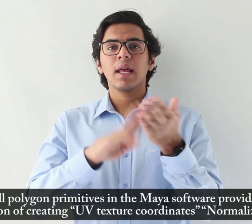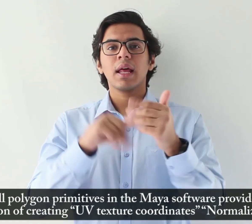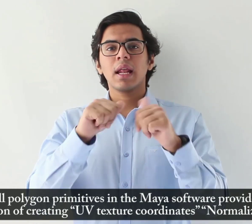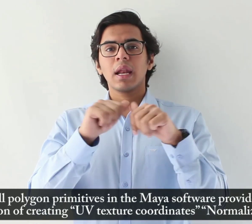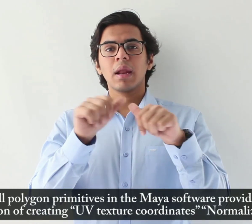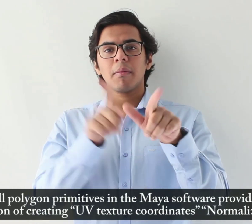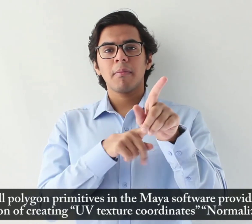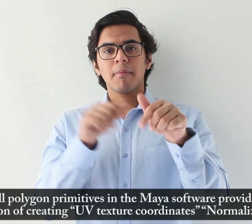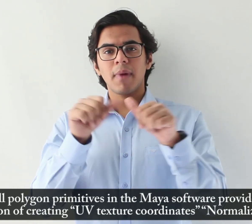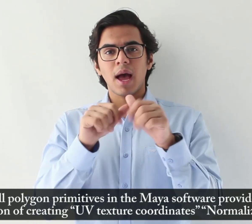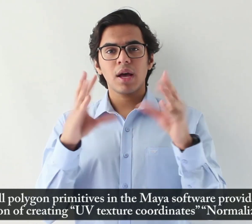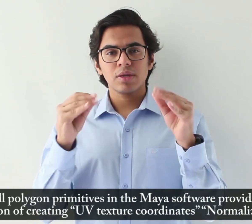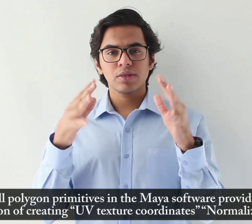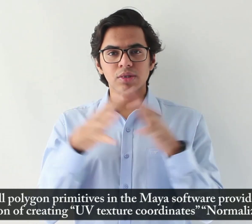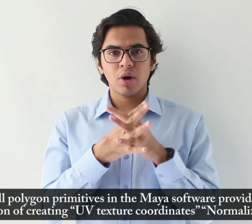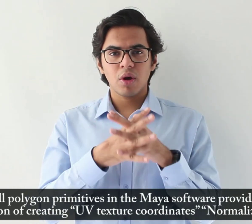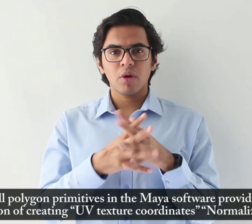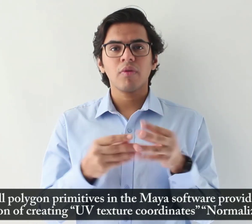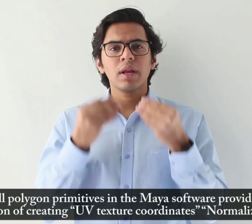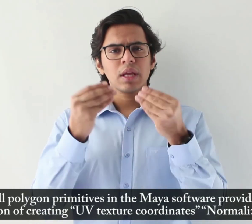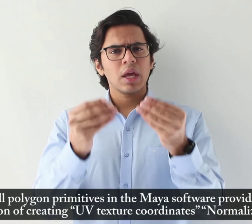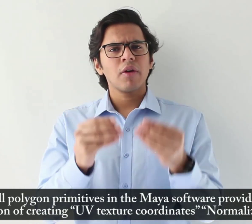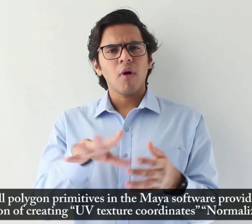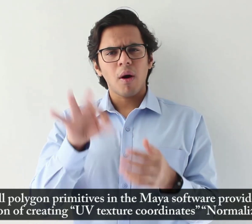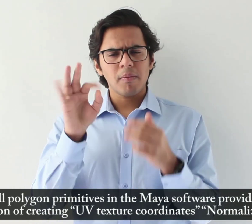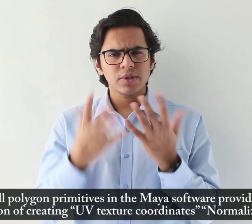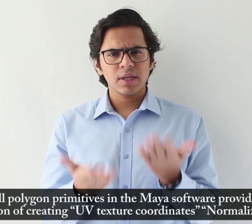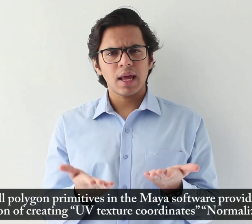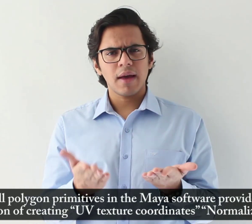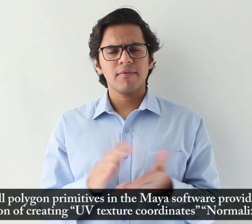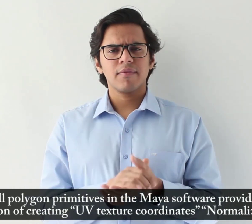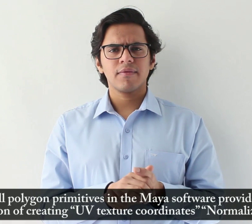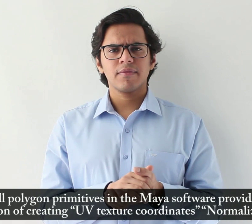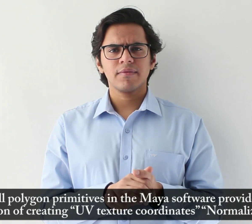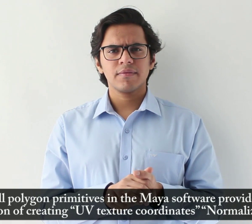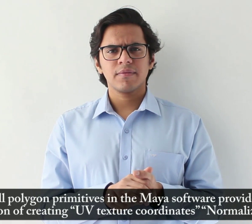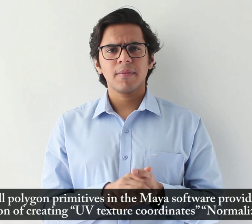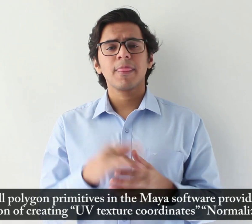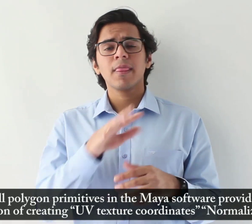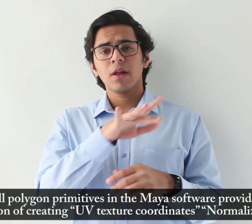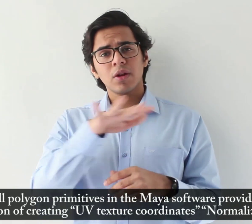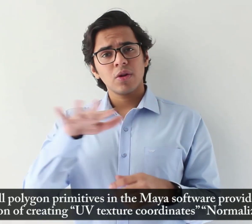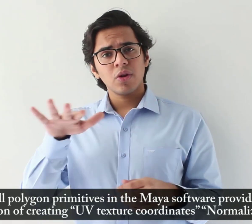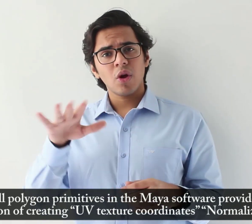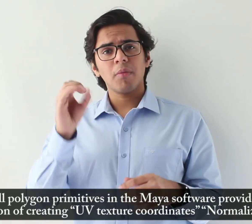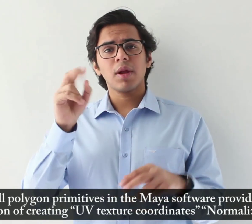option of creating UV texture coordinates. Normalize off.